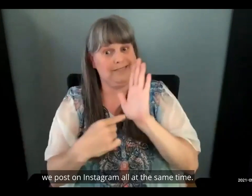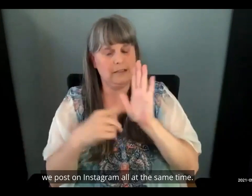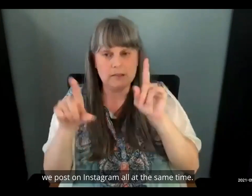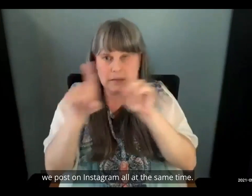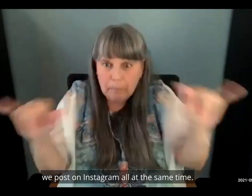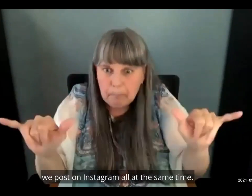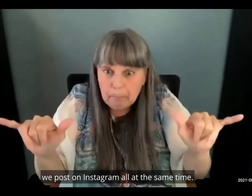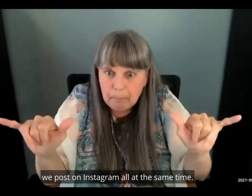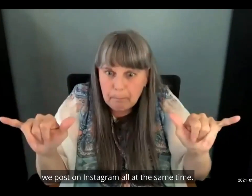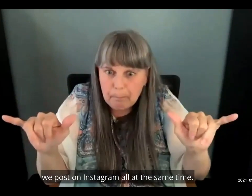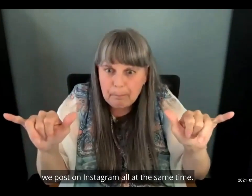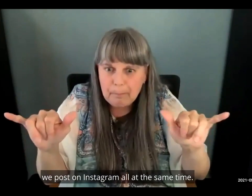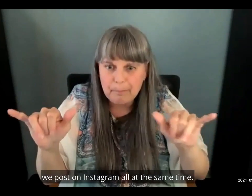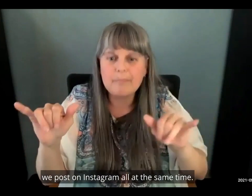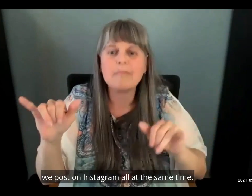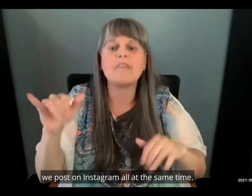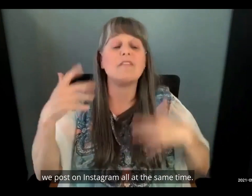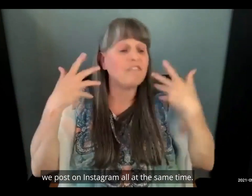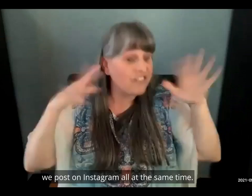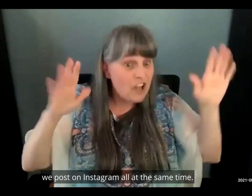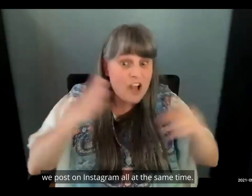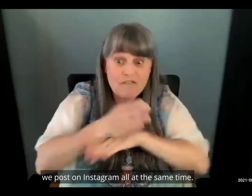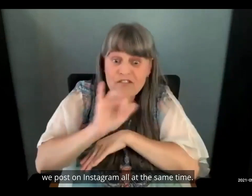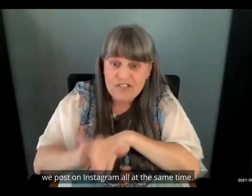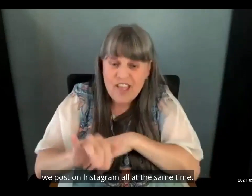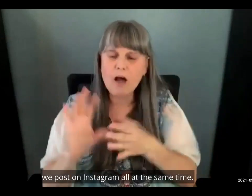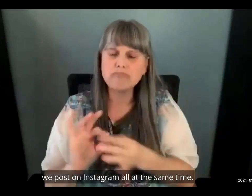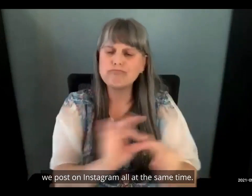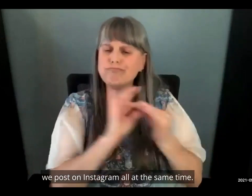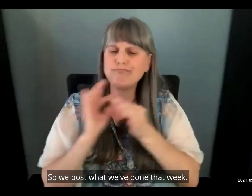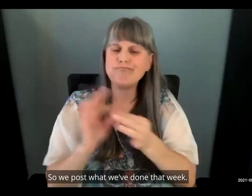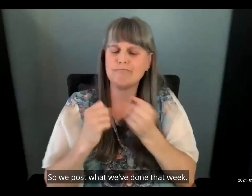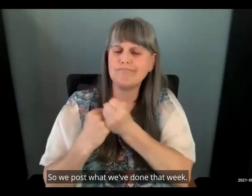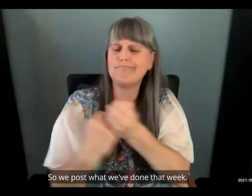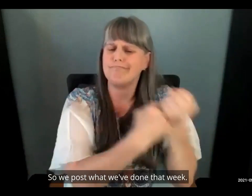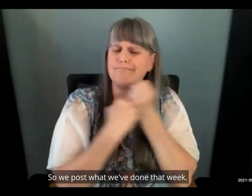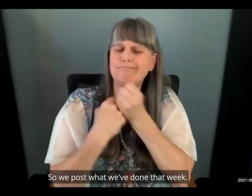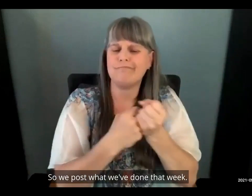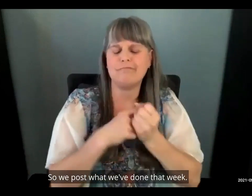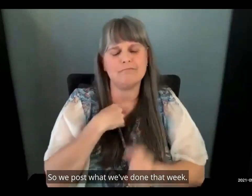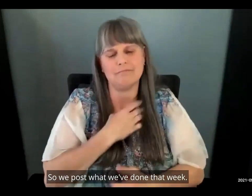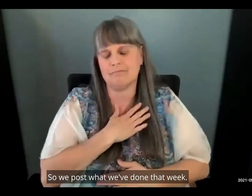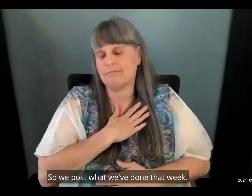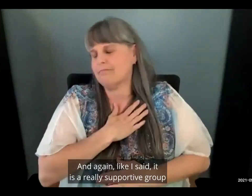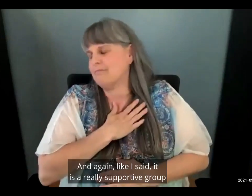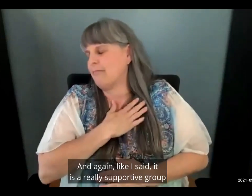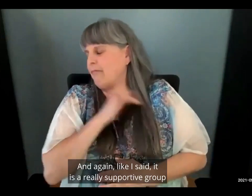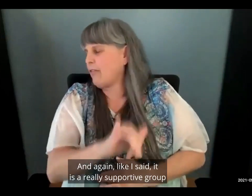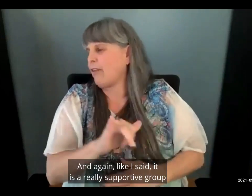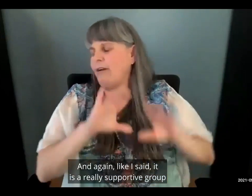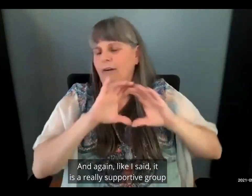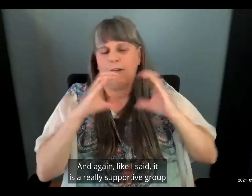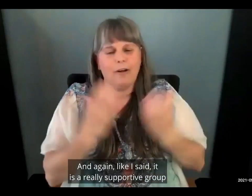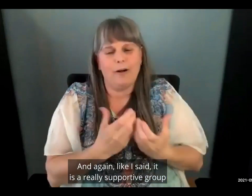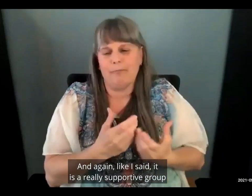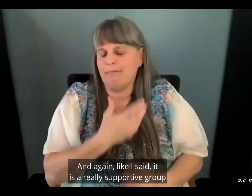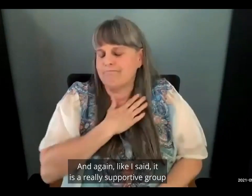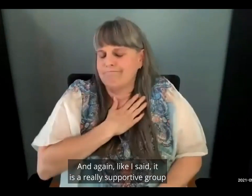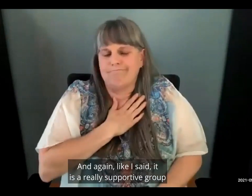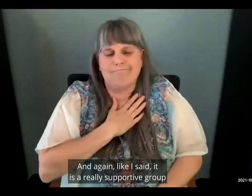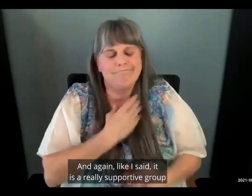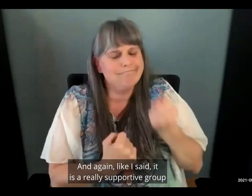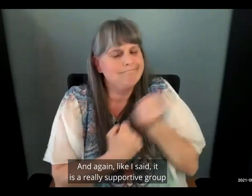time, we post on Instagram, all at the same time. So we post what we've done that week. And again, like I said, it